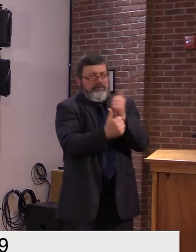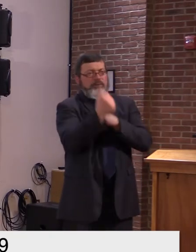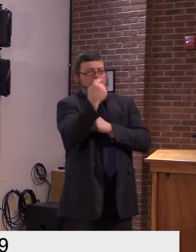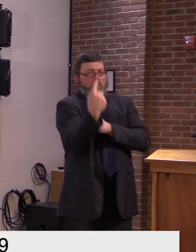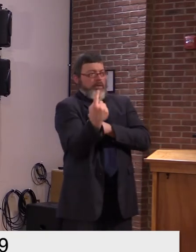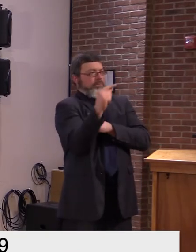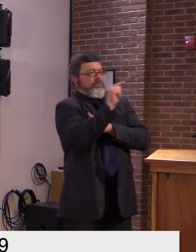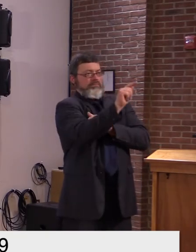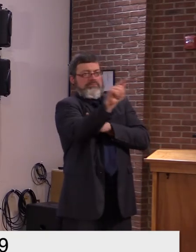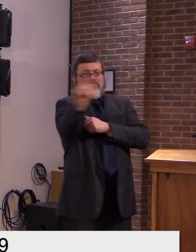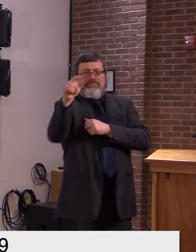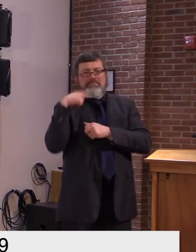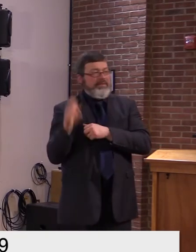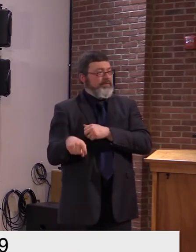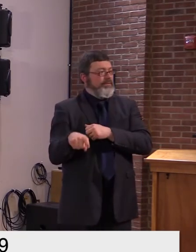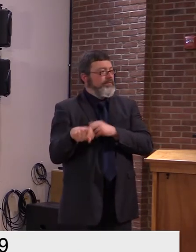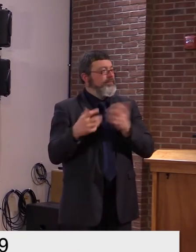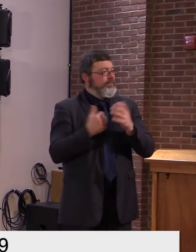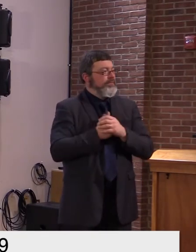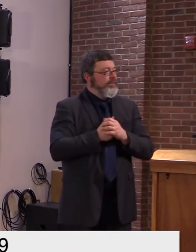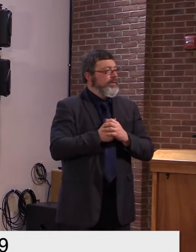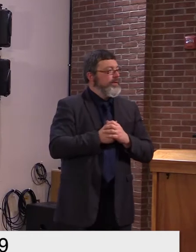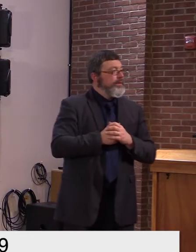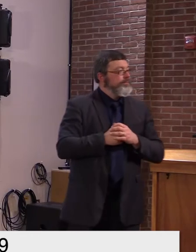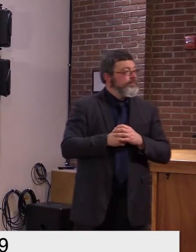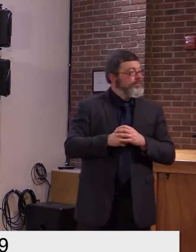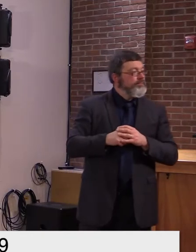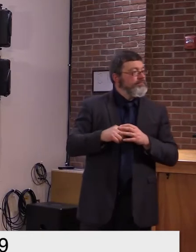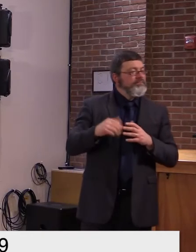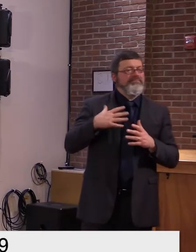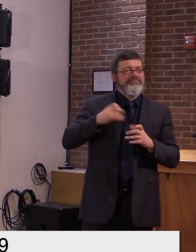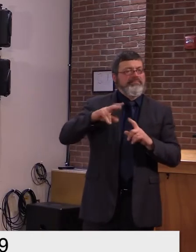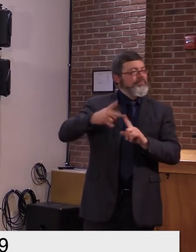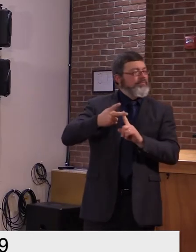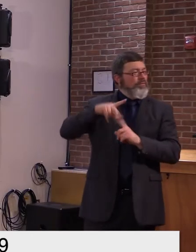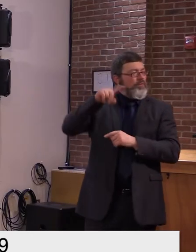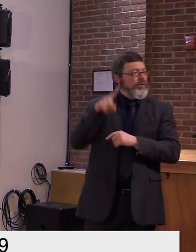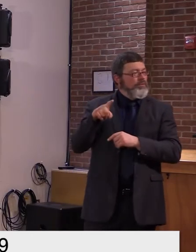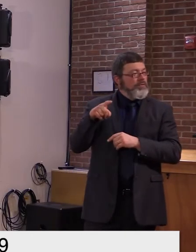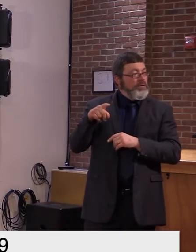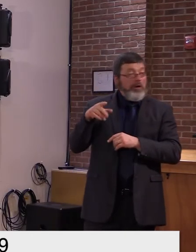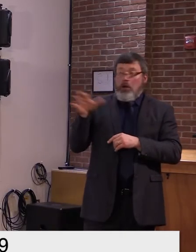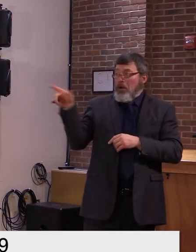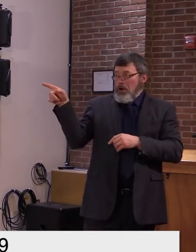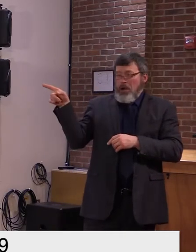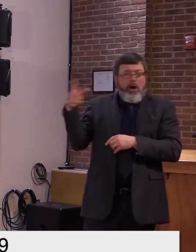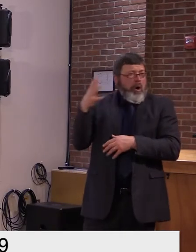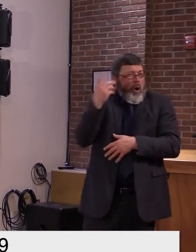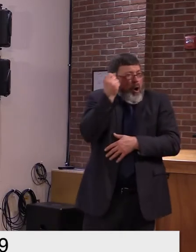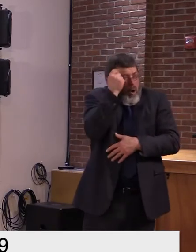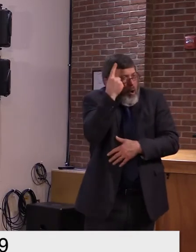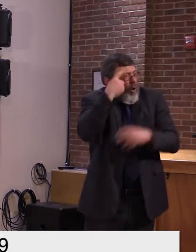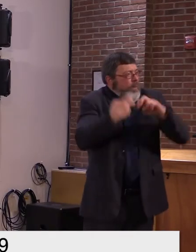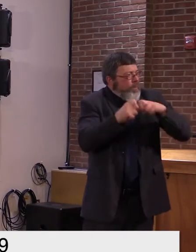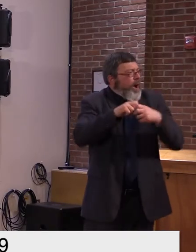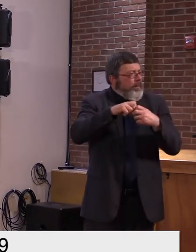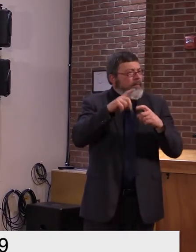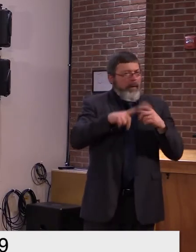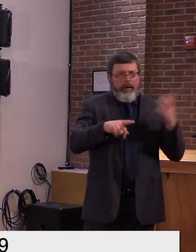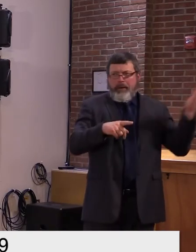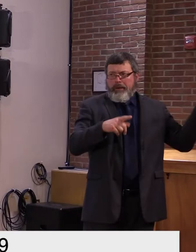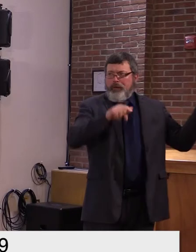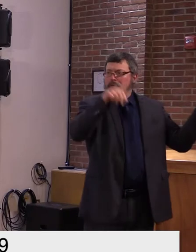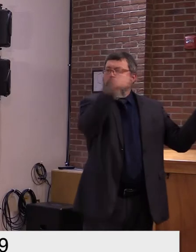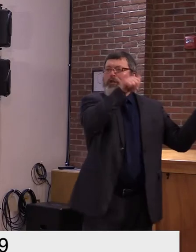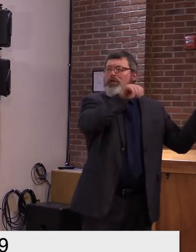Well, clearly you get it, but I think there's some members down there that don't get it. That's what I'm concerned about.